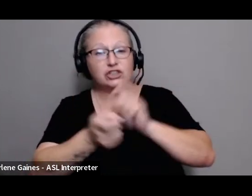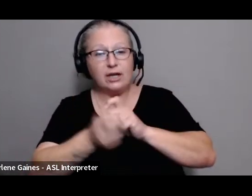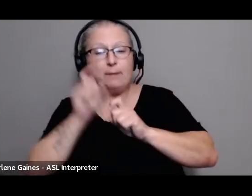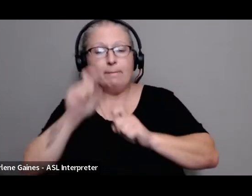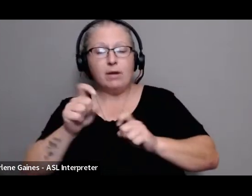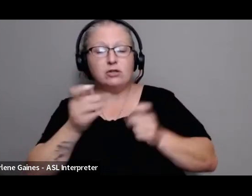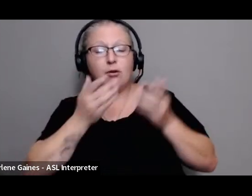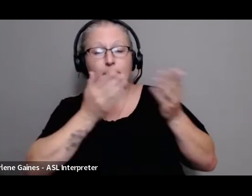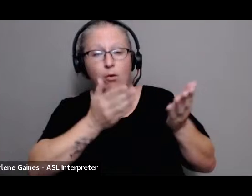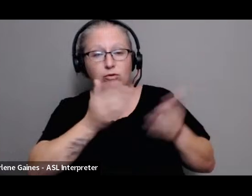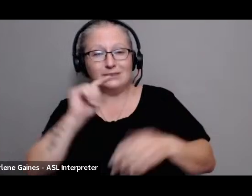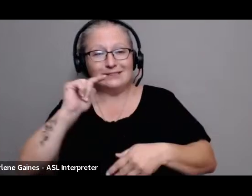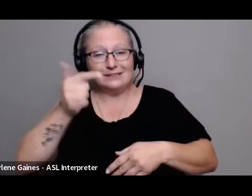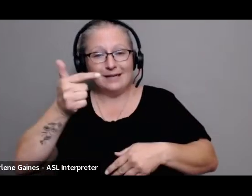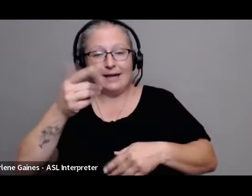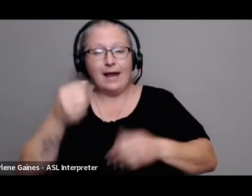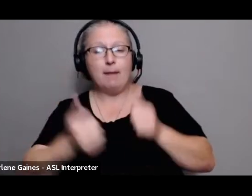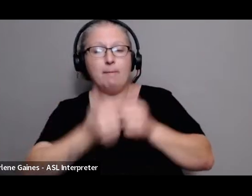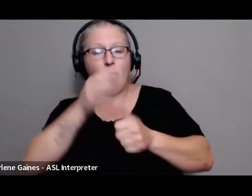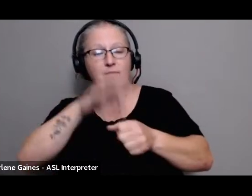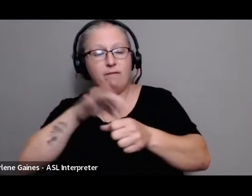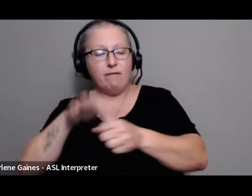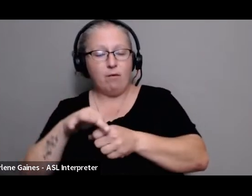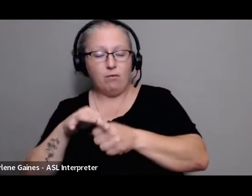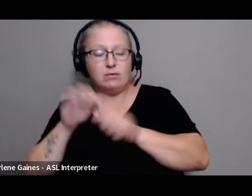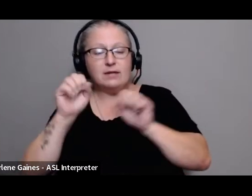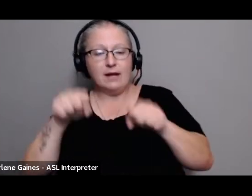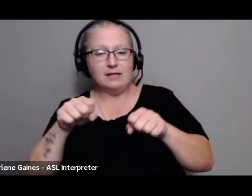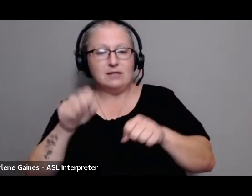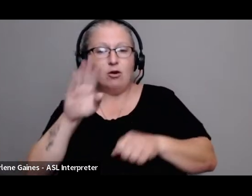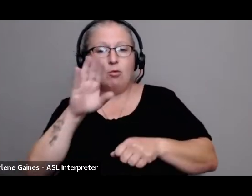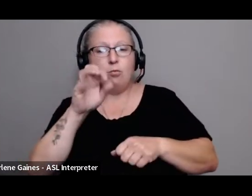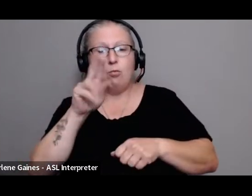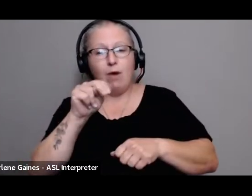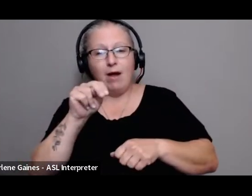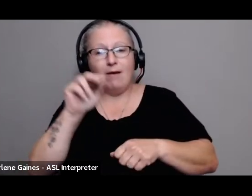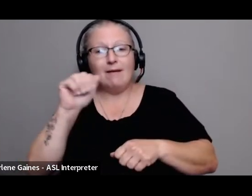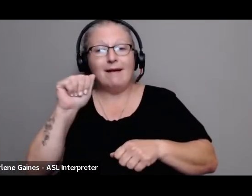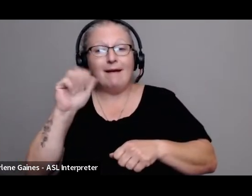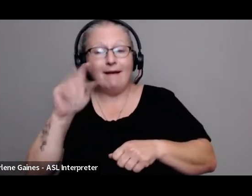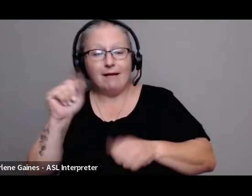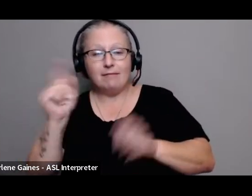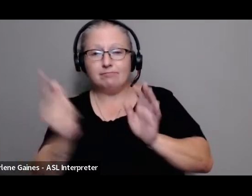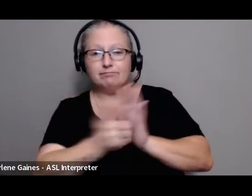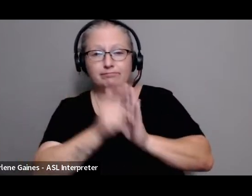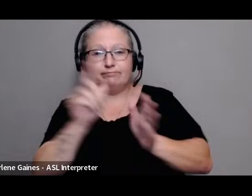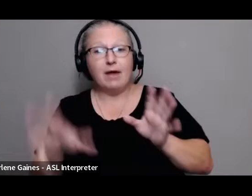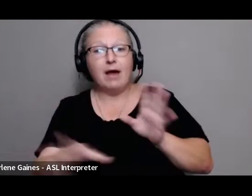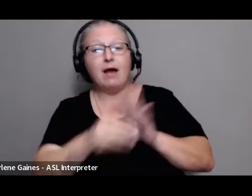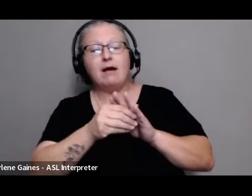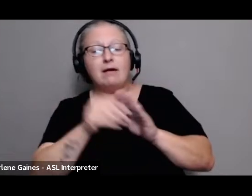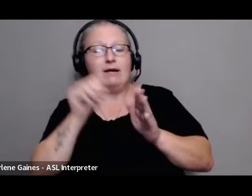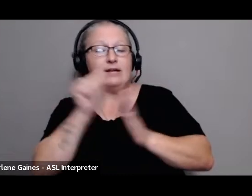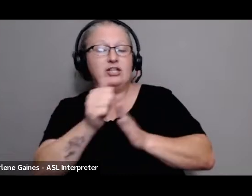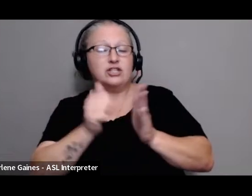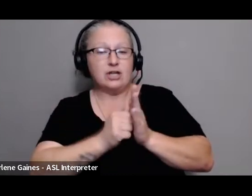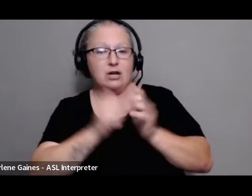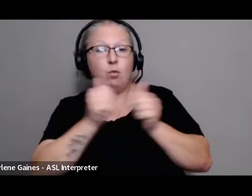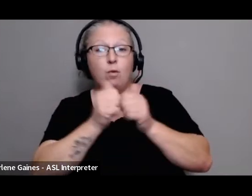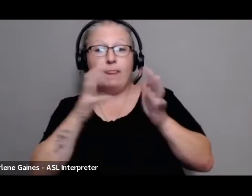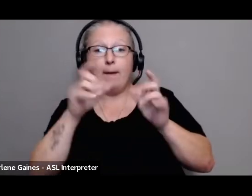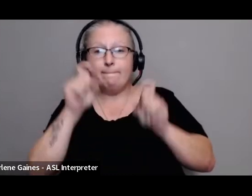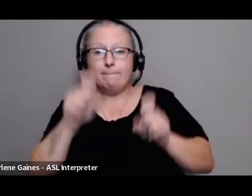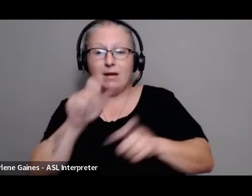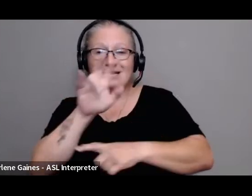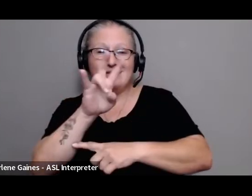motion, second, and majority vote. The Brown Act prohibits any additions to the agenda without a